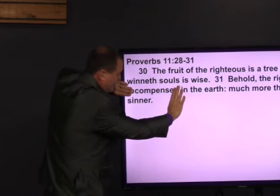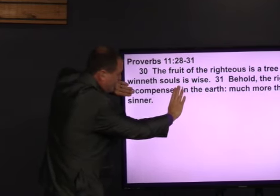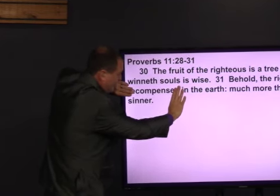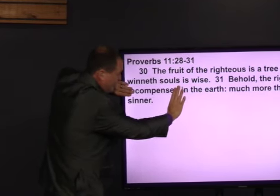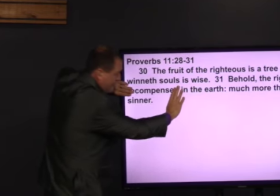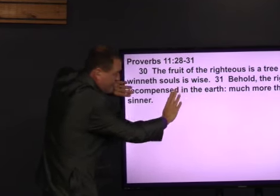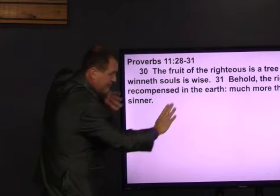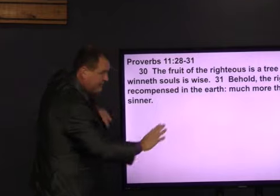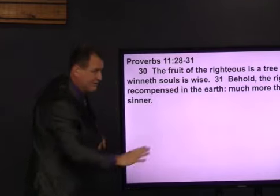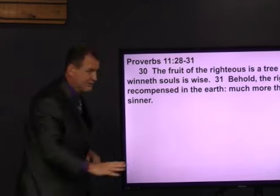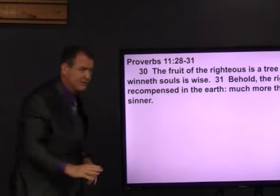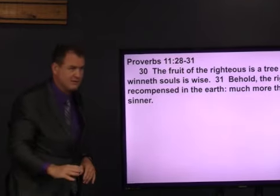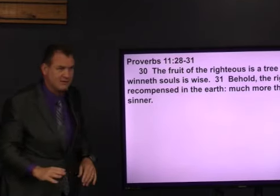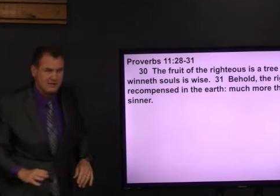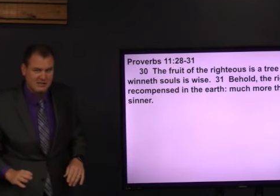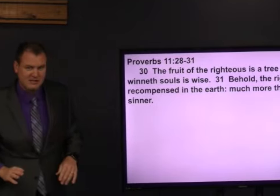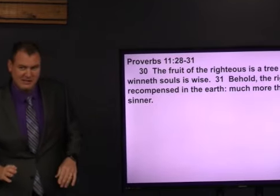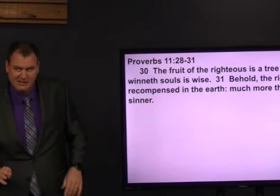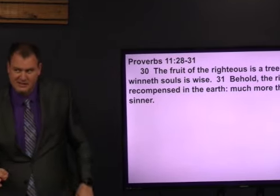Compense means what?